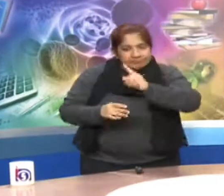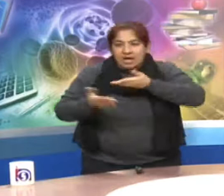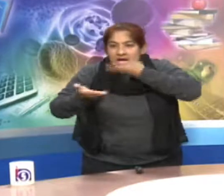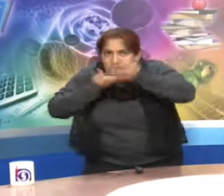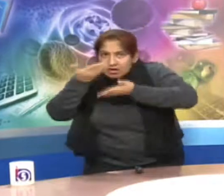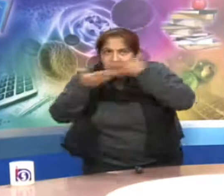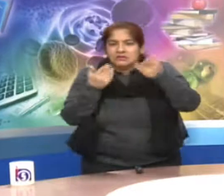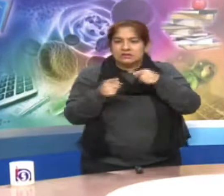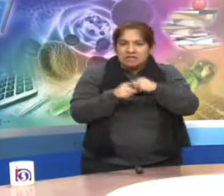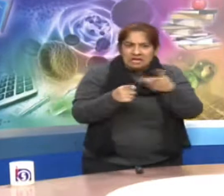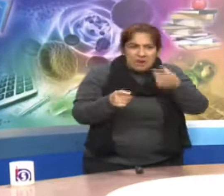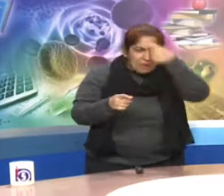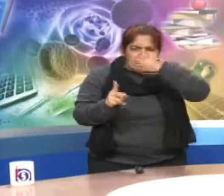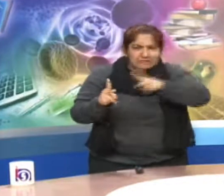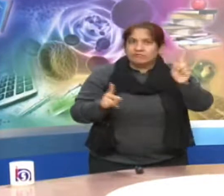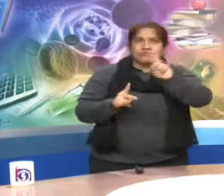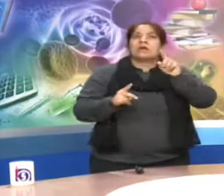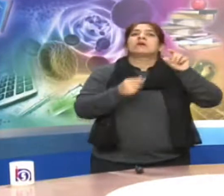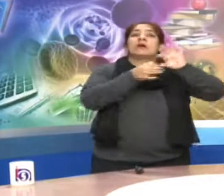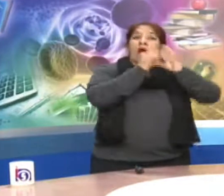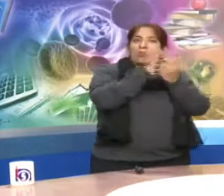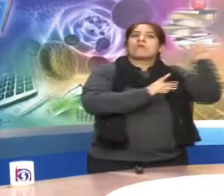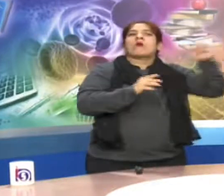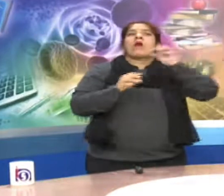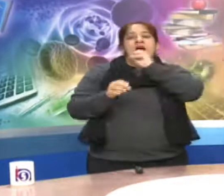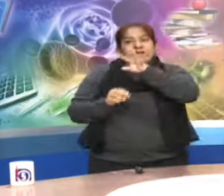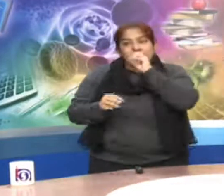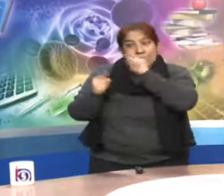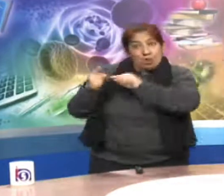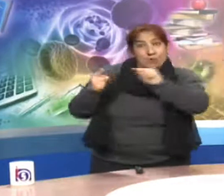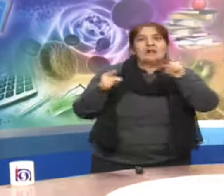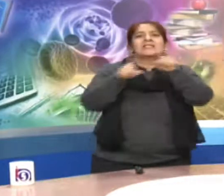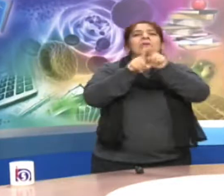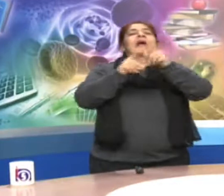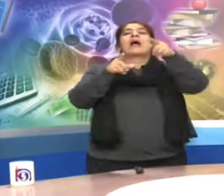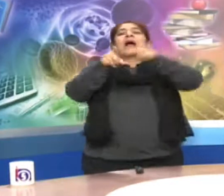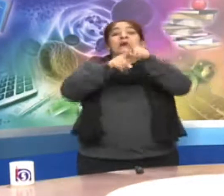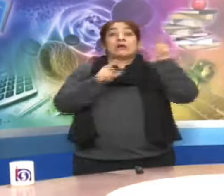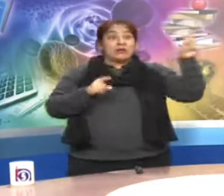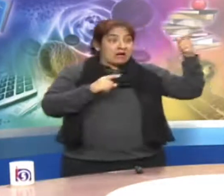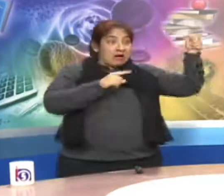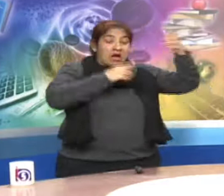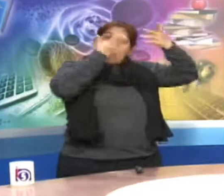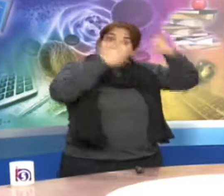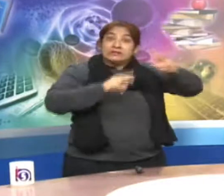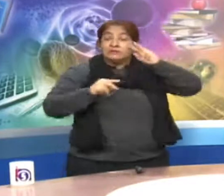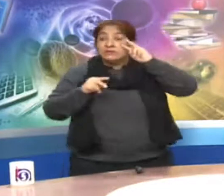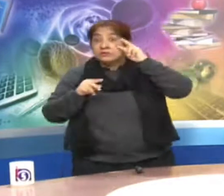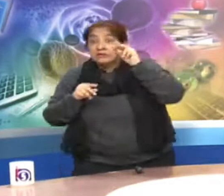anything about food, about different brands, products, gadgets.